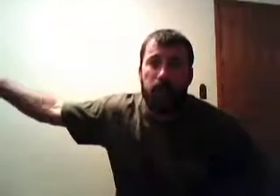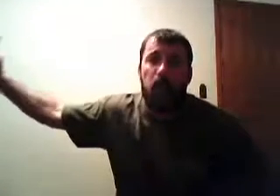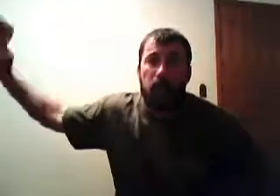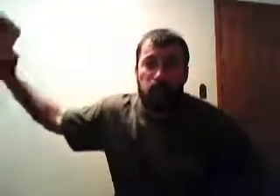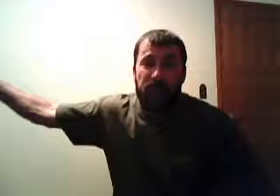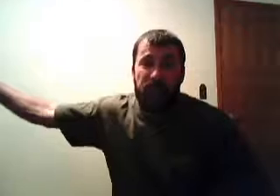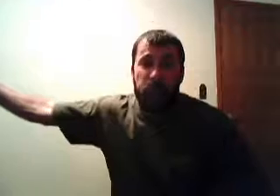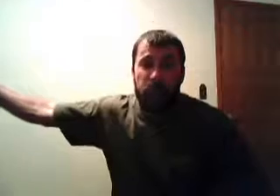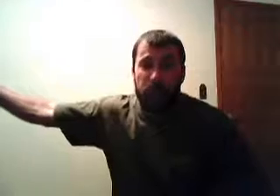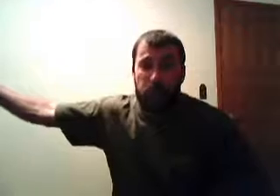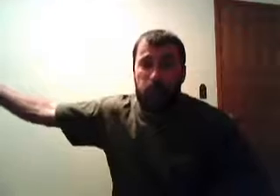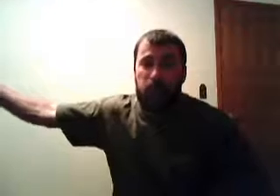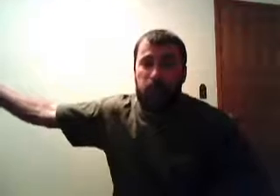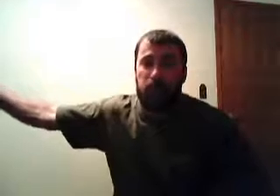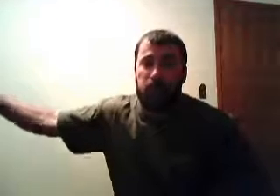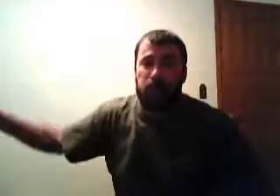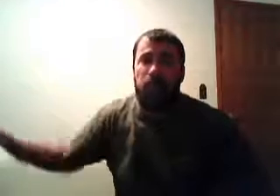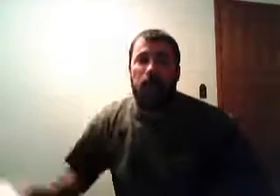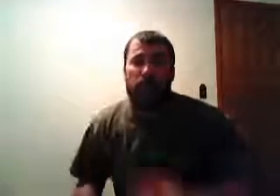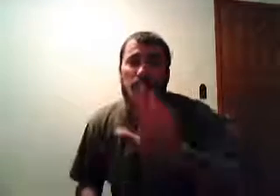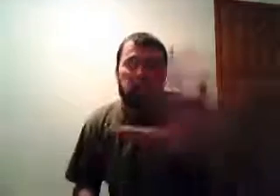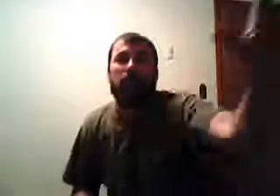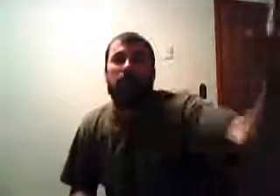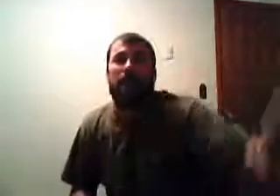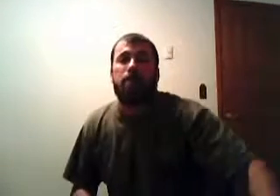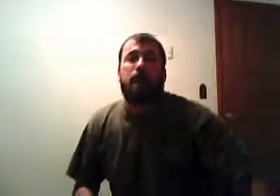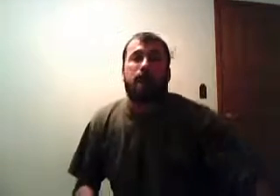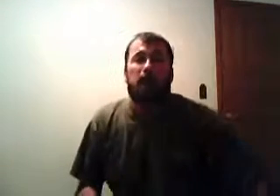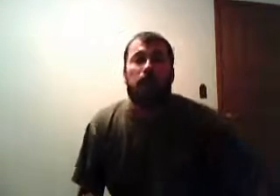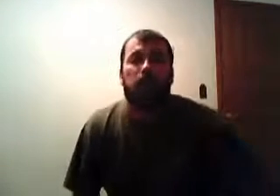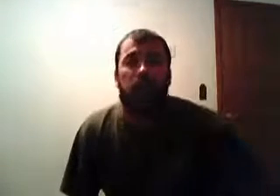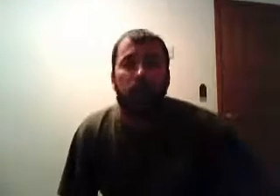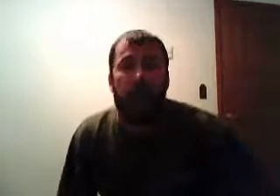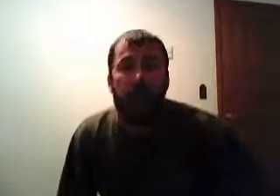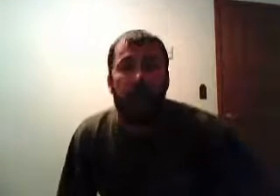government or you film injustice by a police officer and they'll shove that camera back and tell you to turn it off.